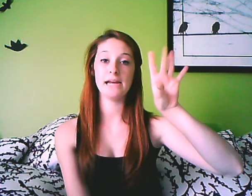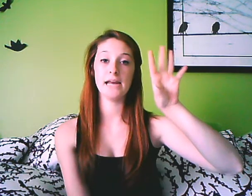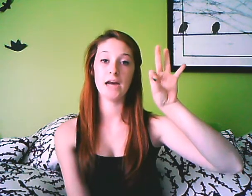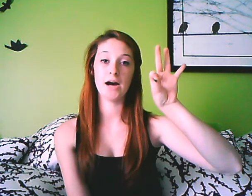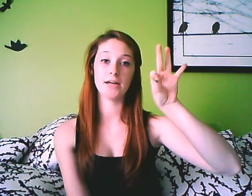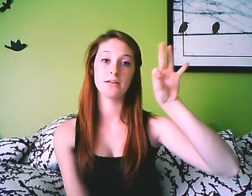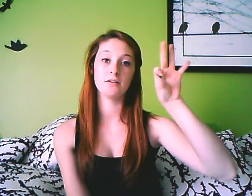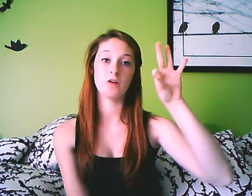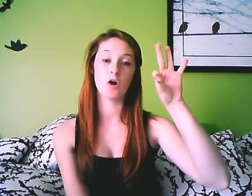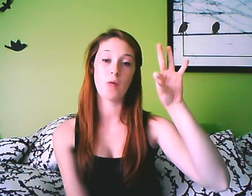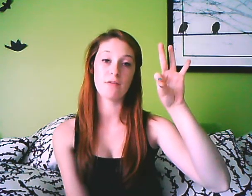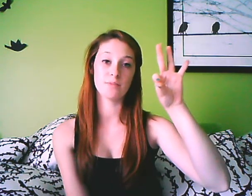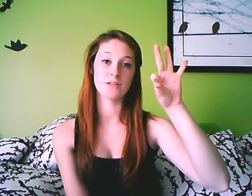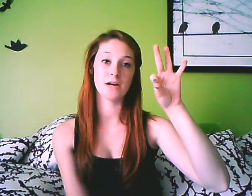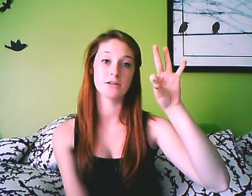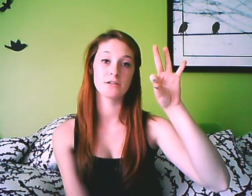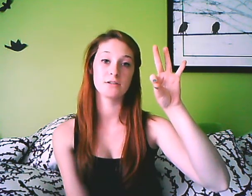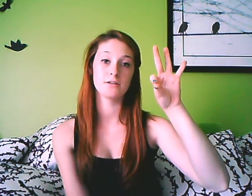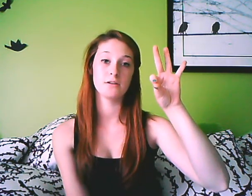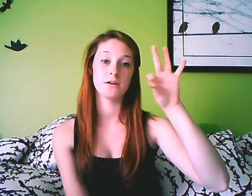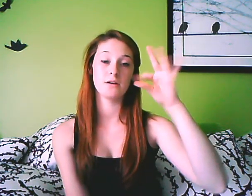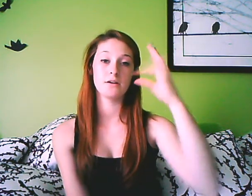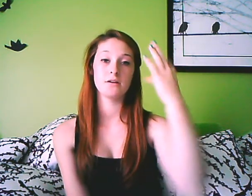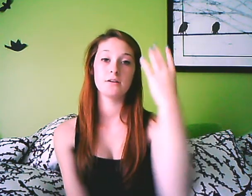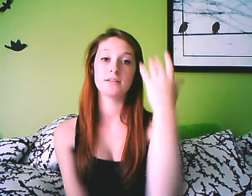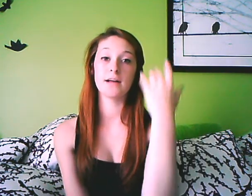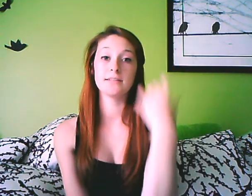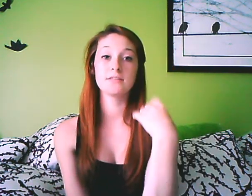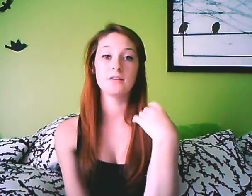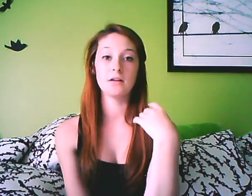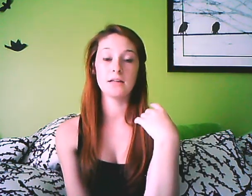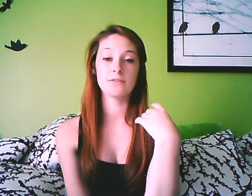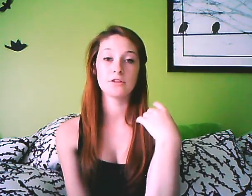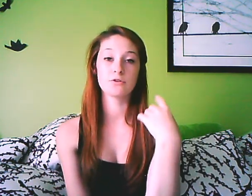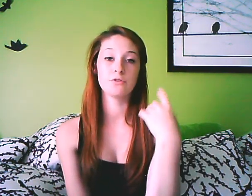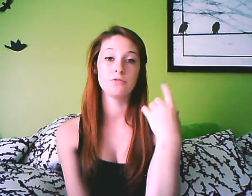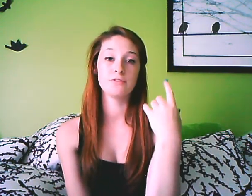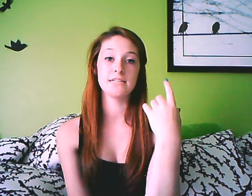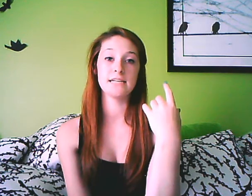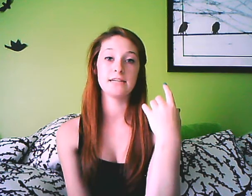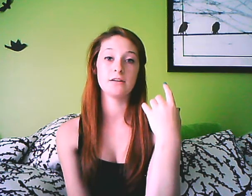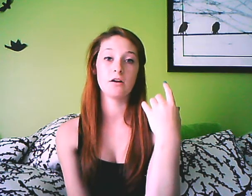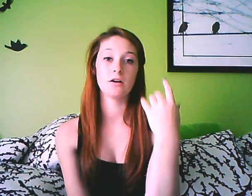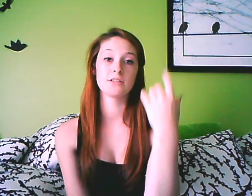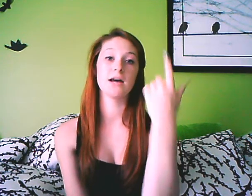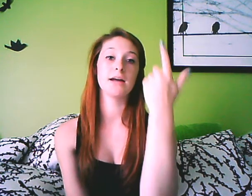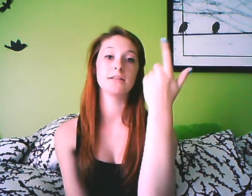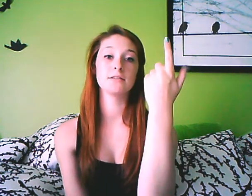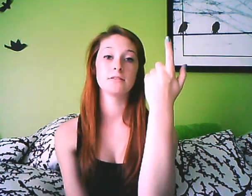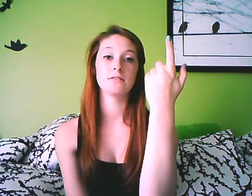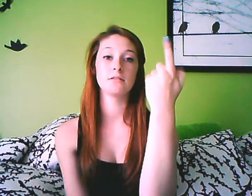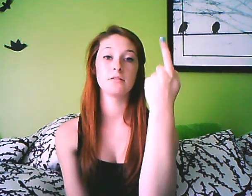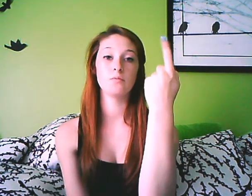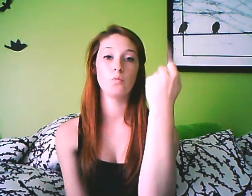and 9 are away from the signer. Signs 11 through 15 are signs